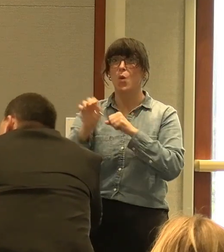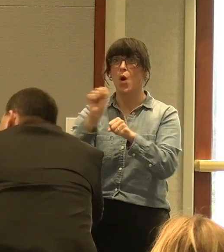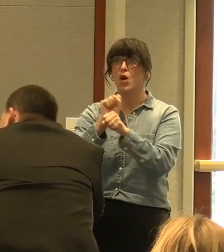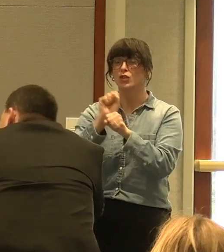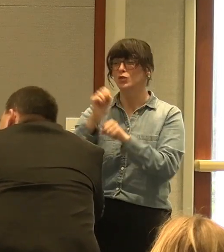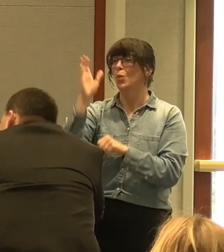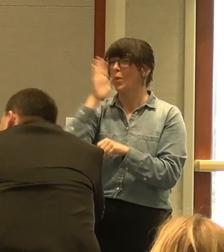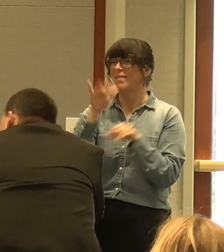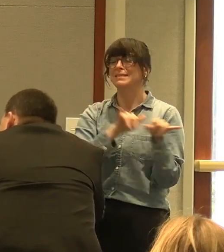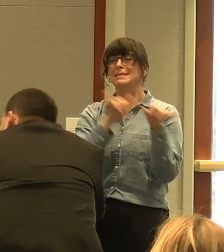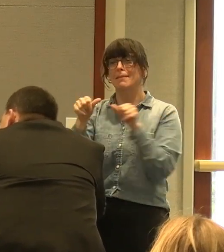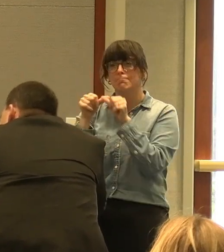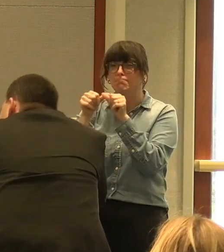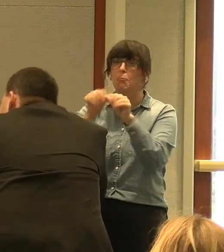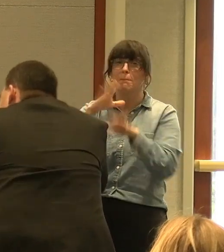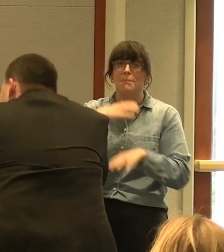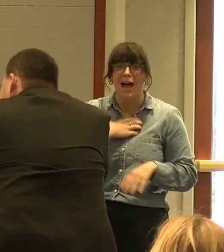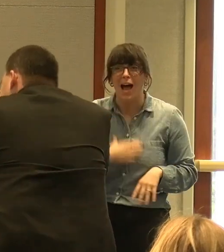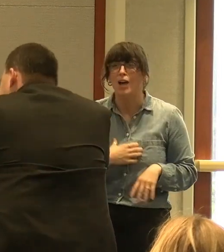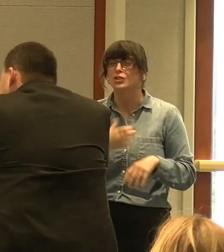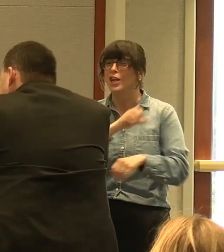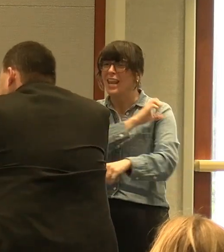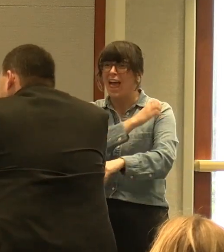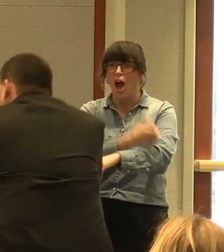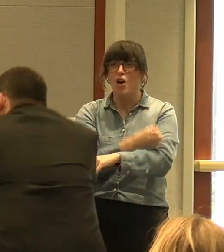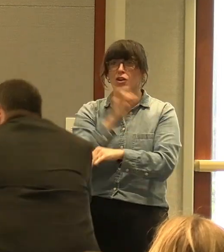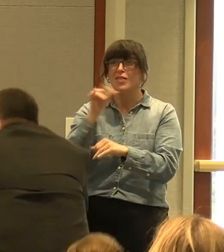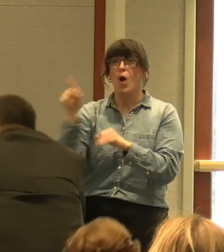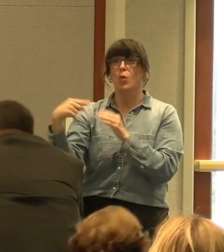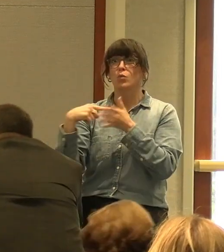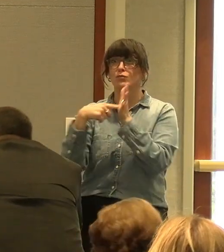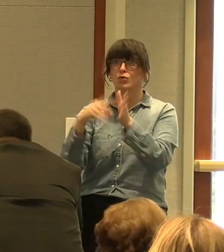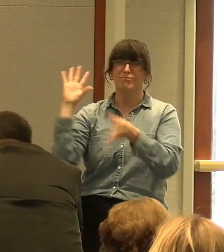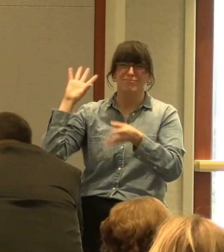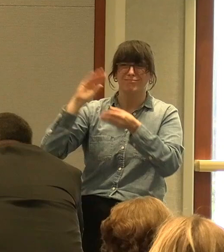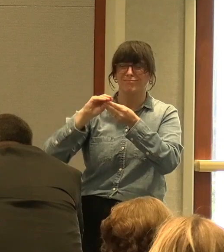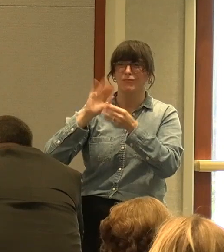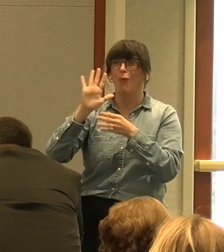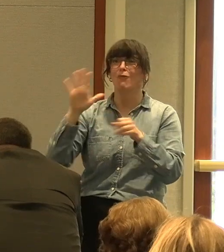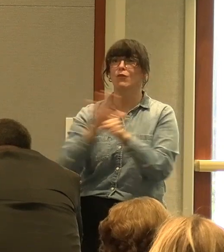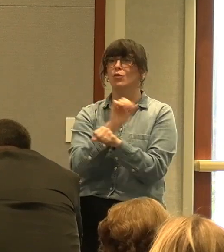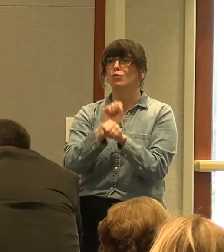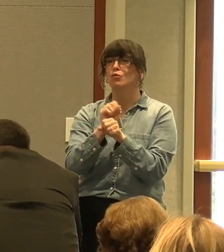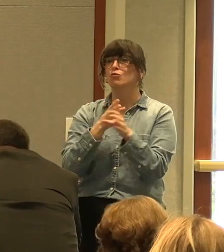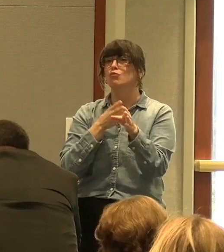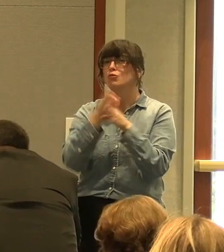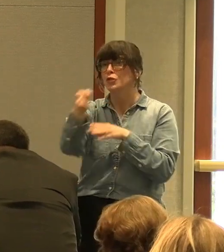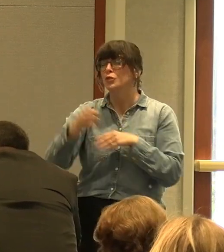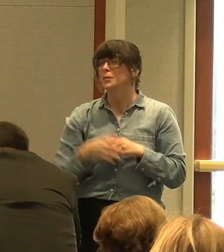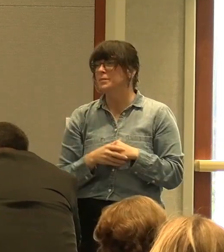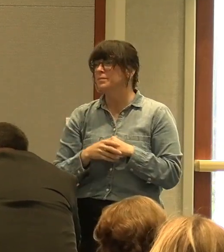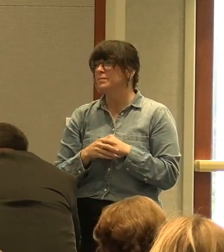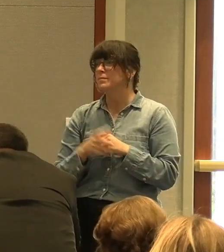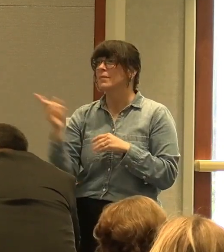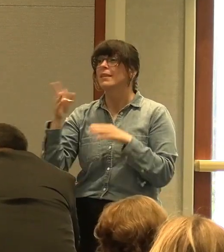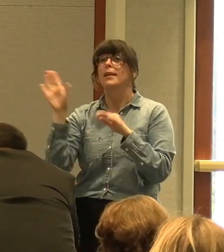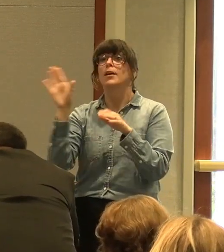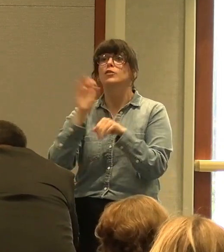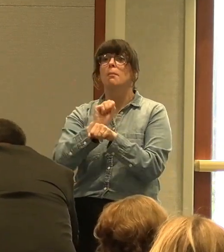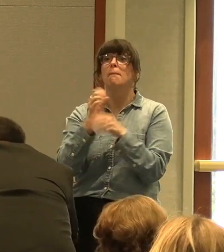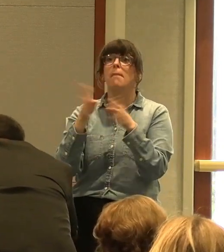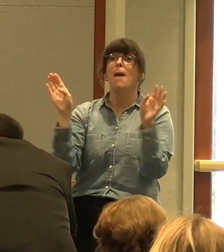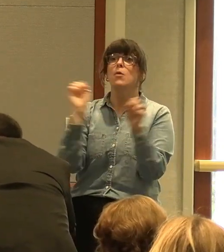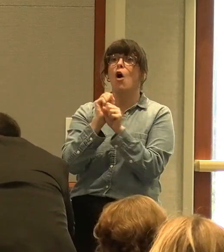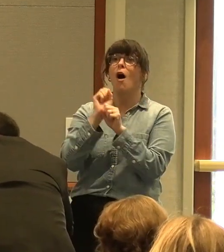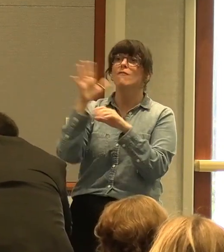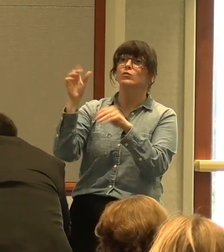office with the same passion and energy that you have shown your entire career. Even when your time in public office ends,